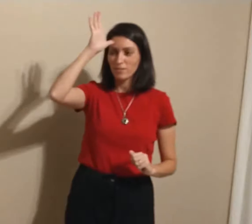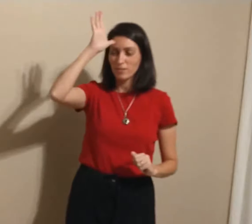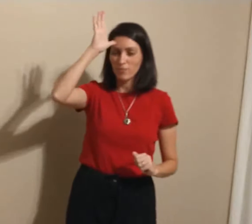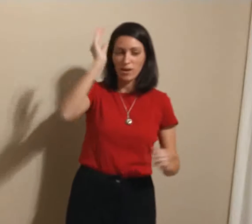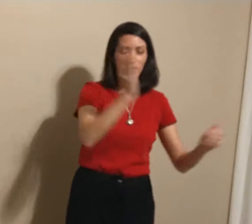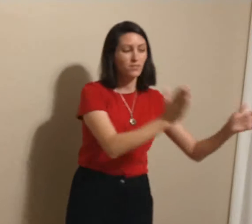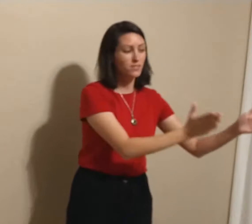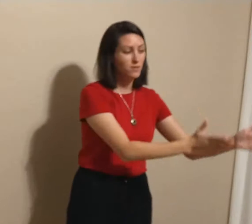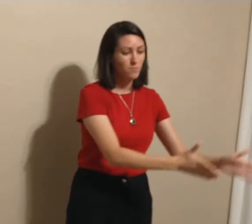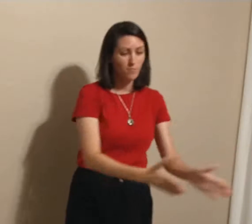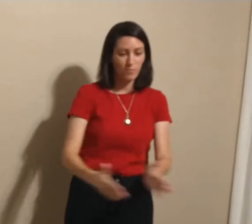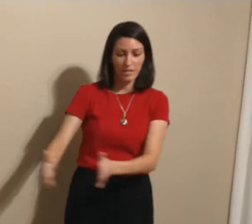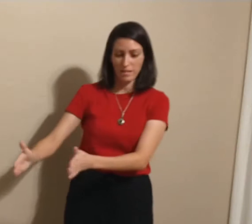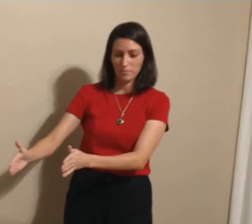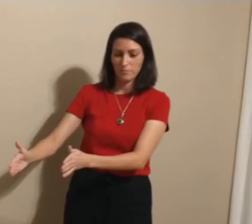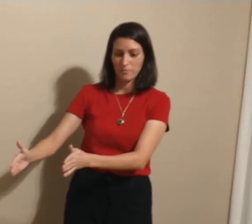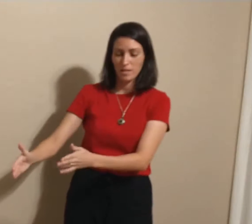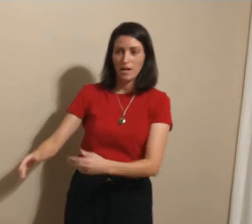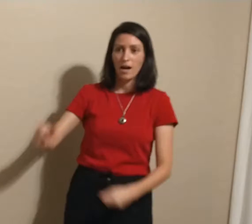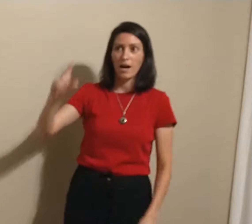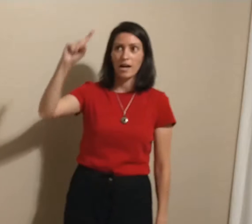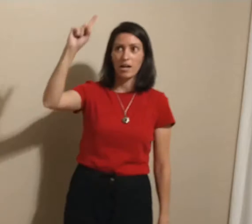Heavenly Father's plan. I